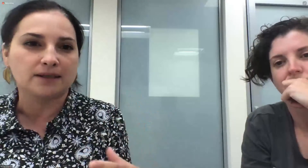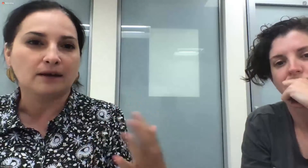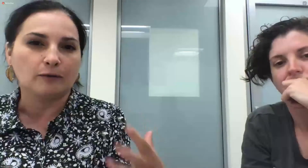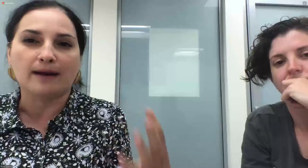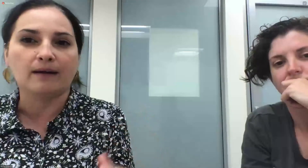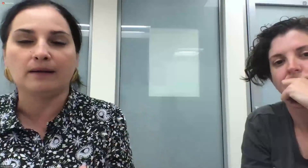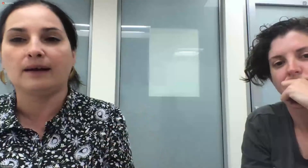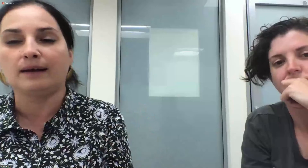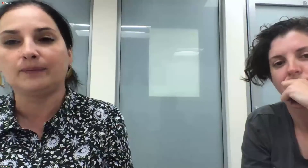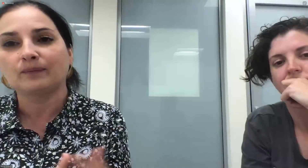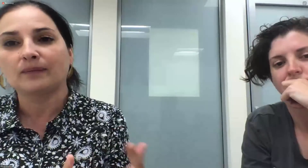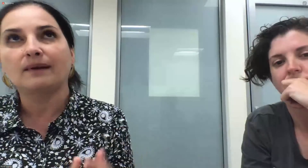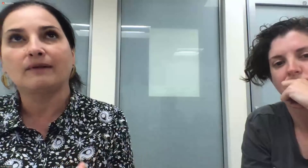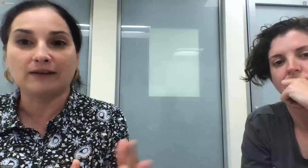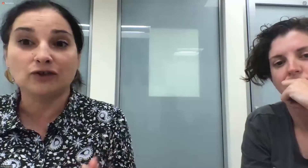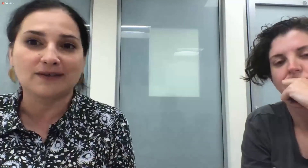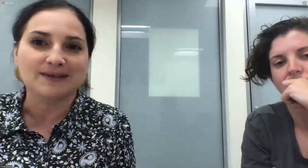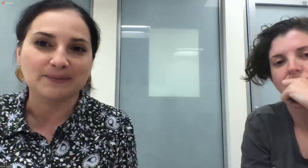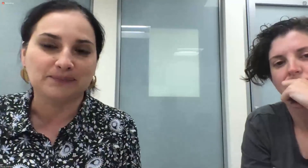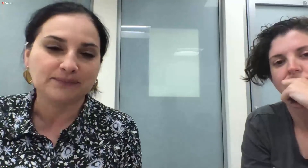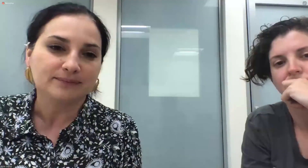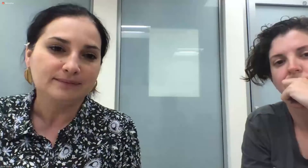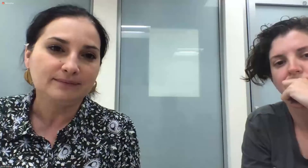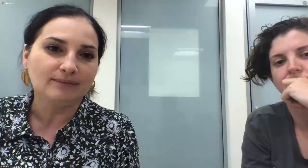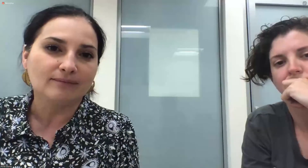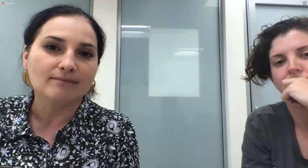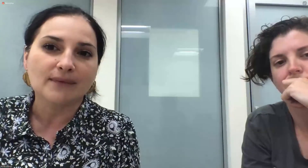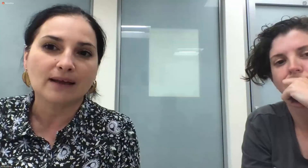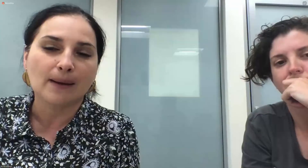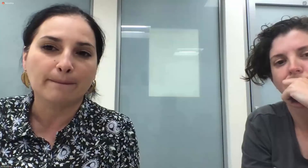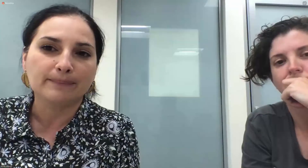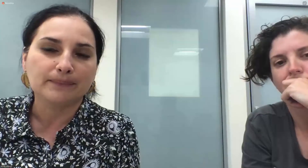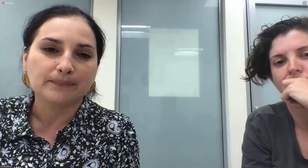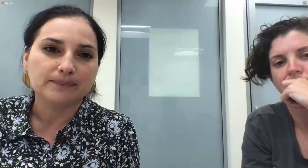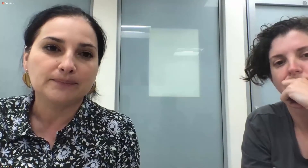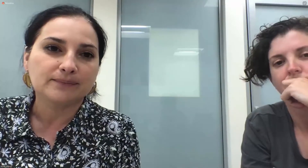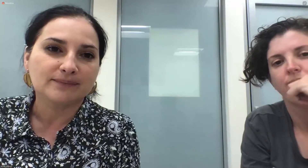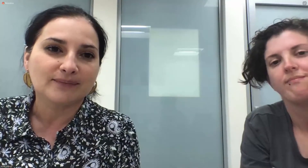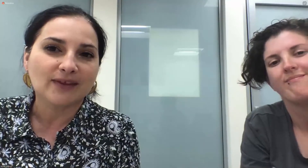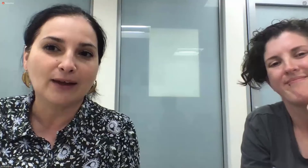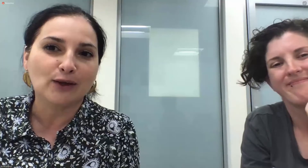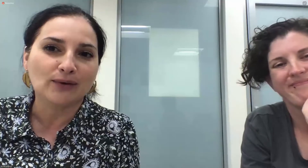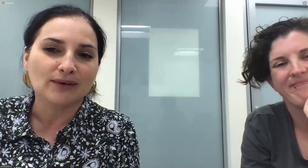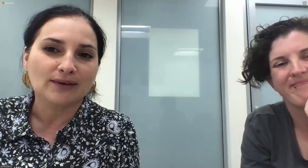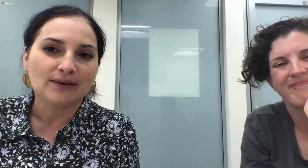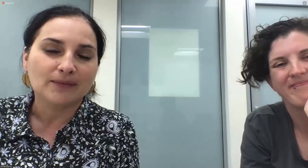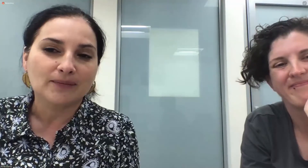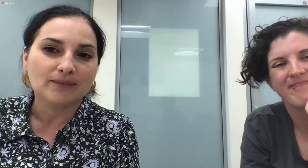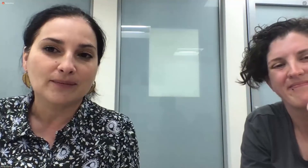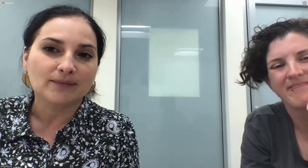and grammatical functions. Yeah. Thank you.